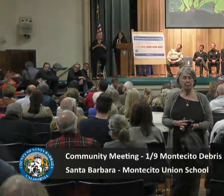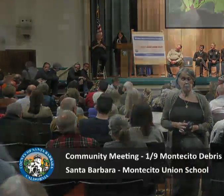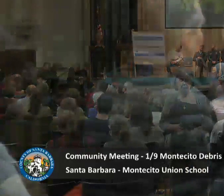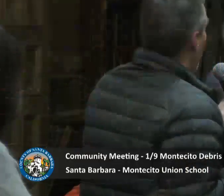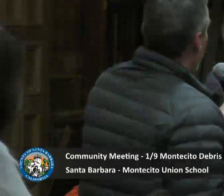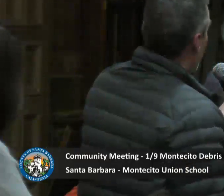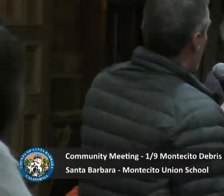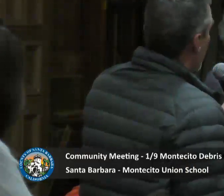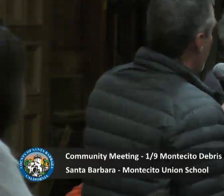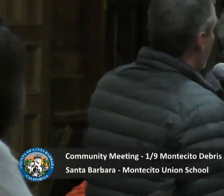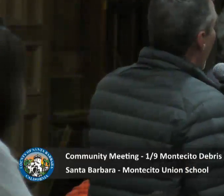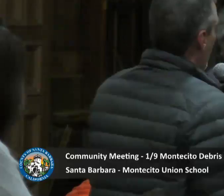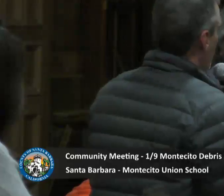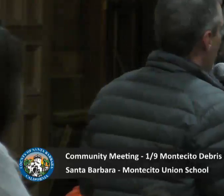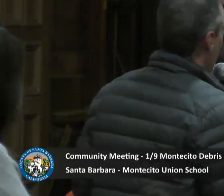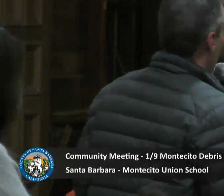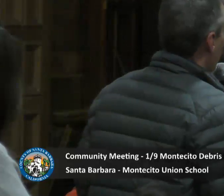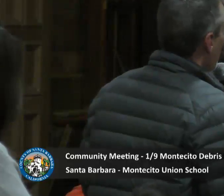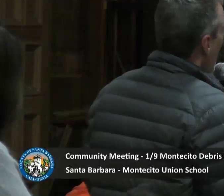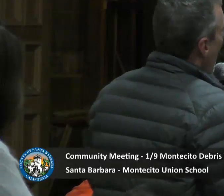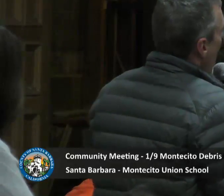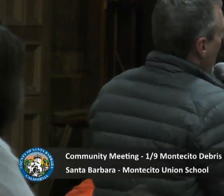the extraordinary leadership faculty.